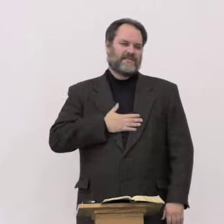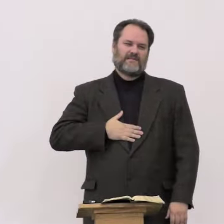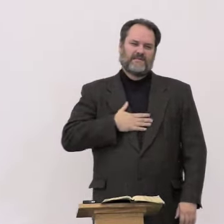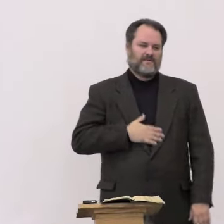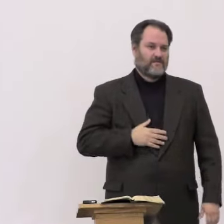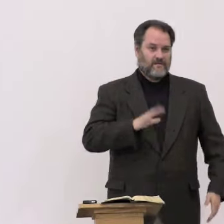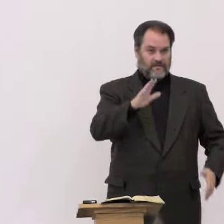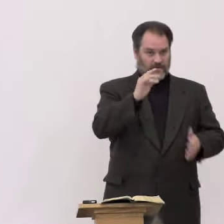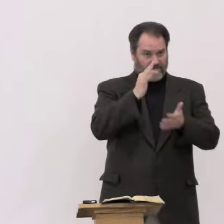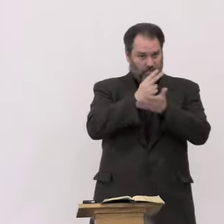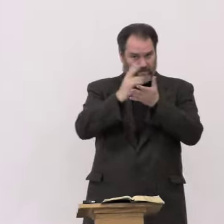Please,